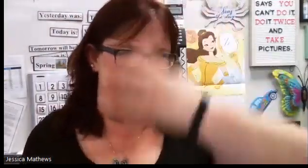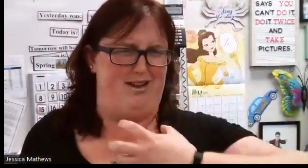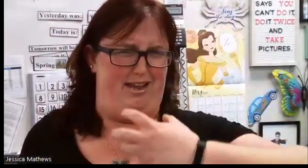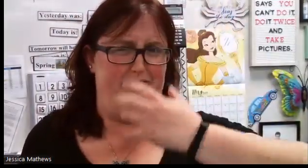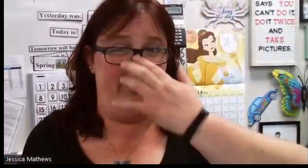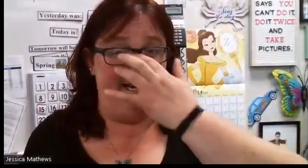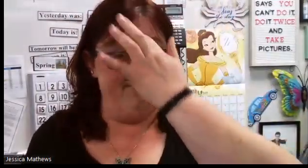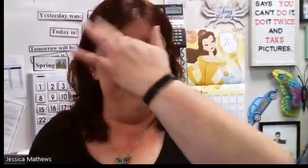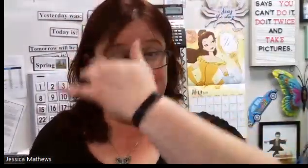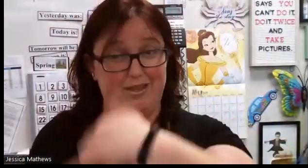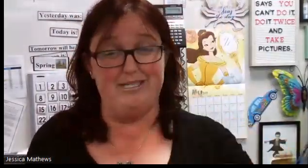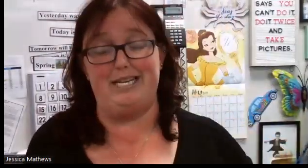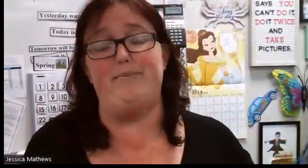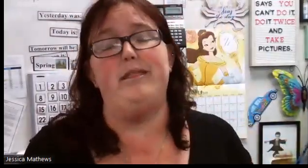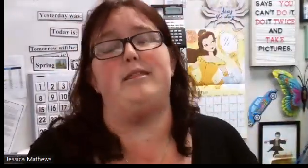angry, you're going to take a deep breath.